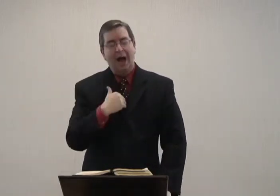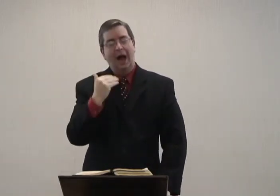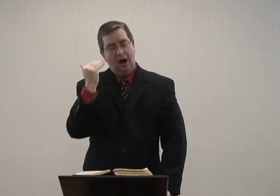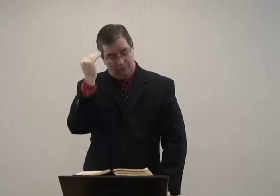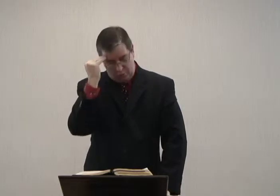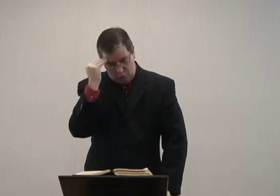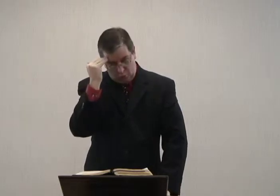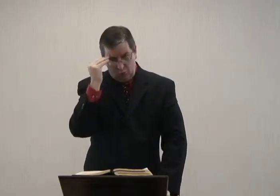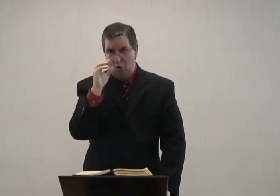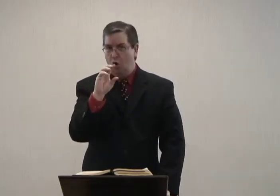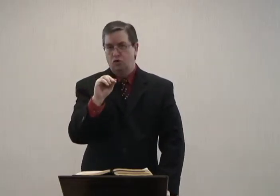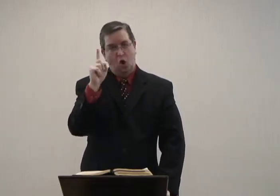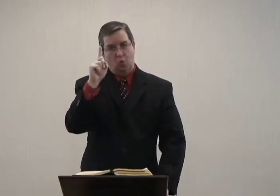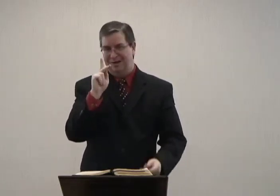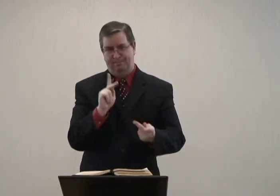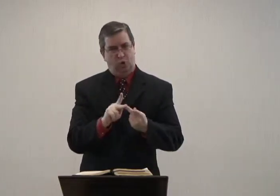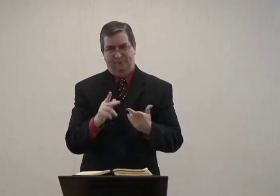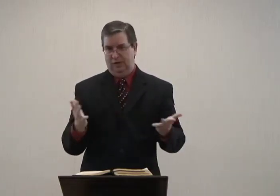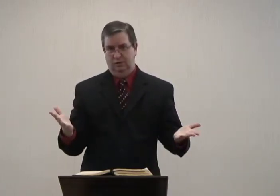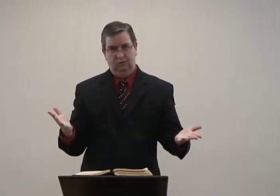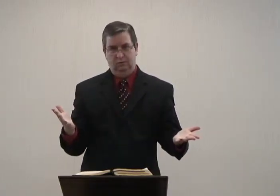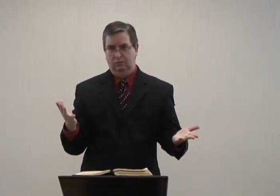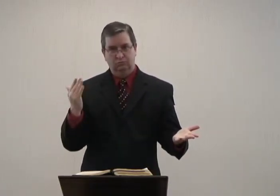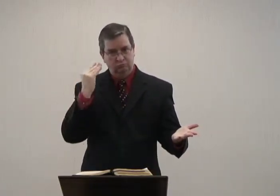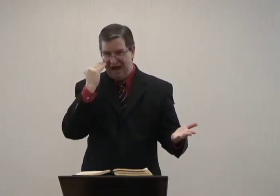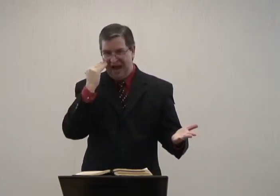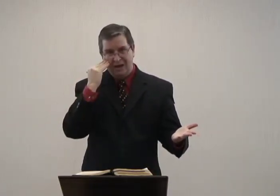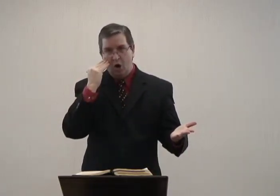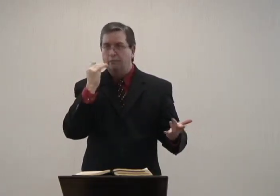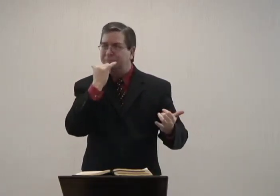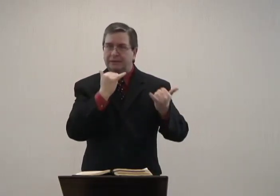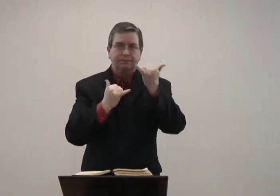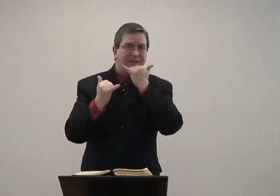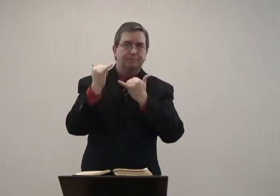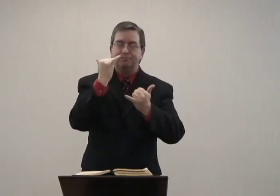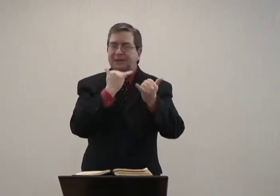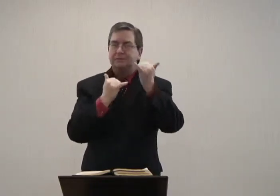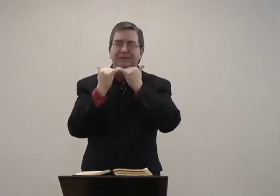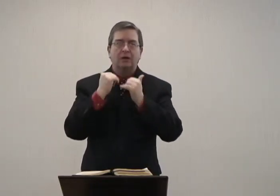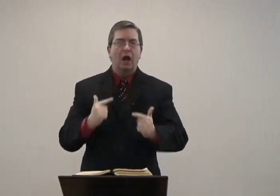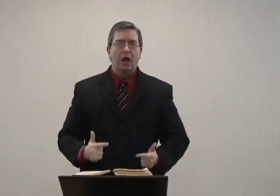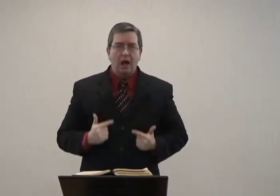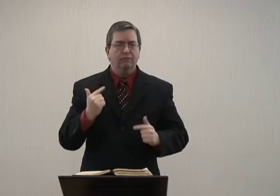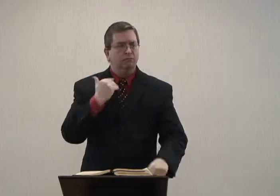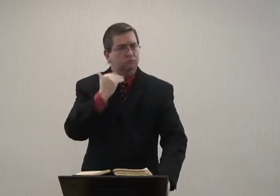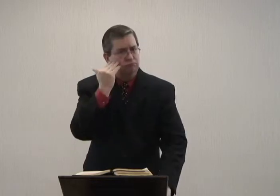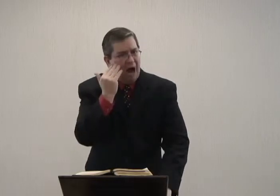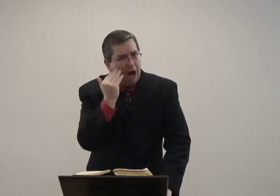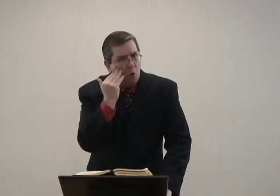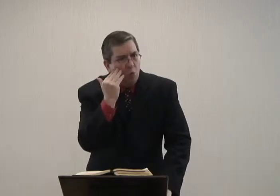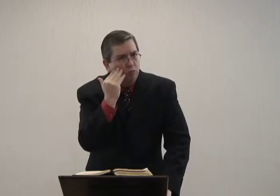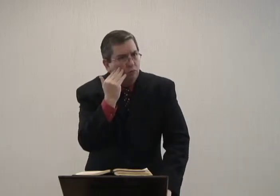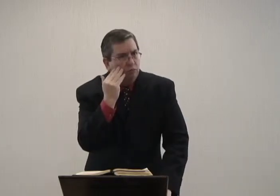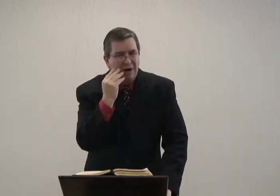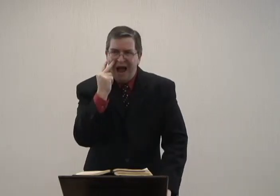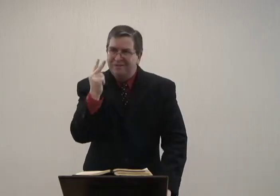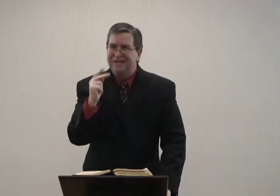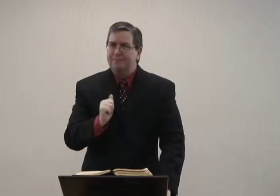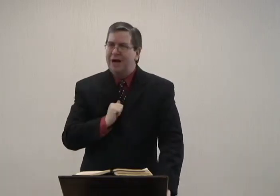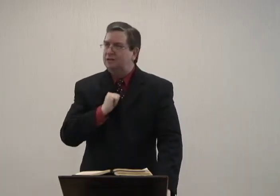Let me know. I know. perfect, No one's perfect. I know. There's no mistakes in your life. I know. I